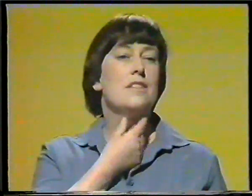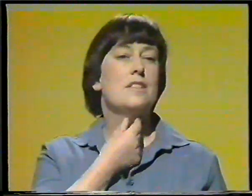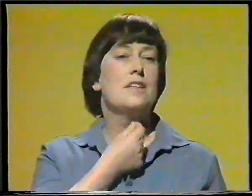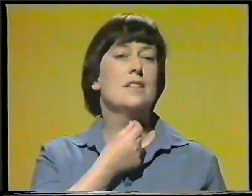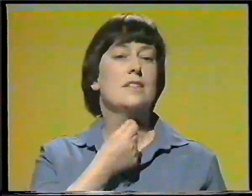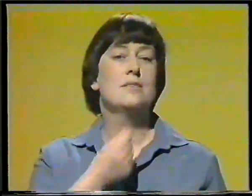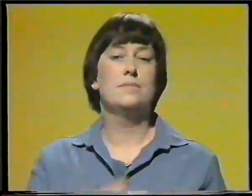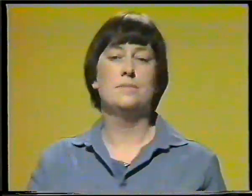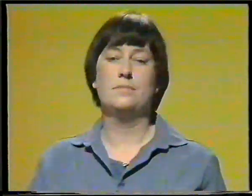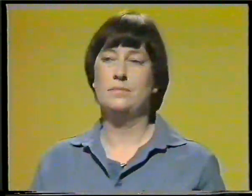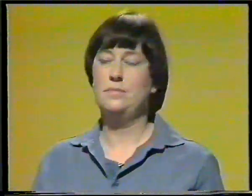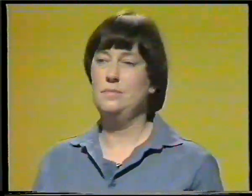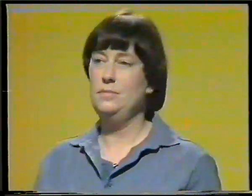thirsty,